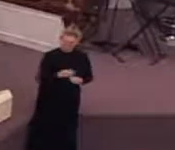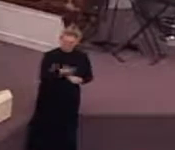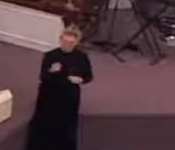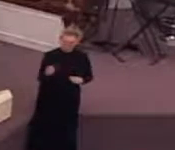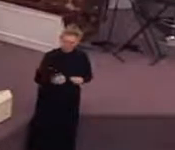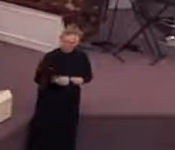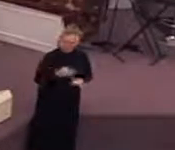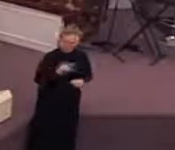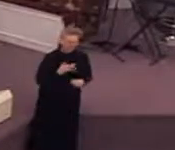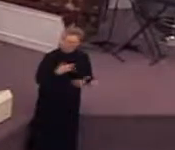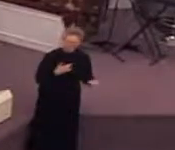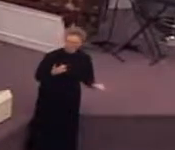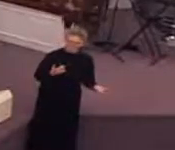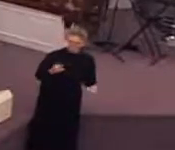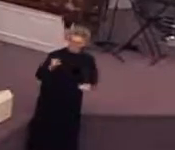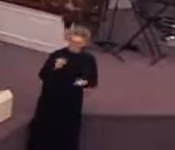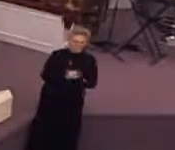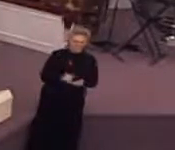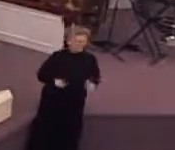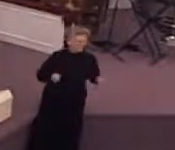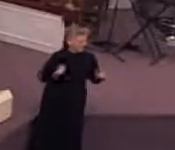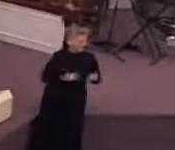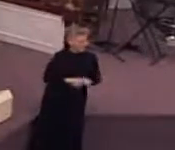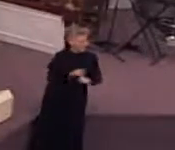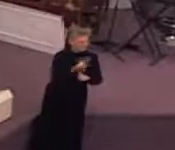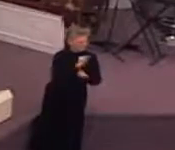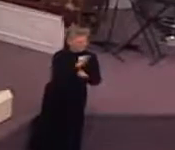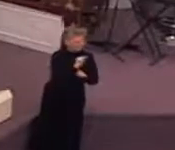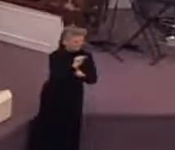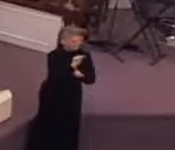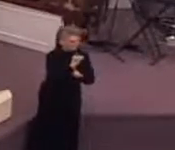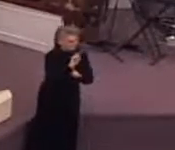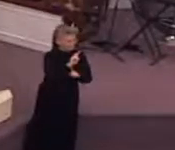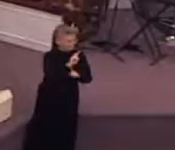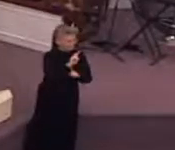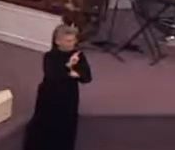I kind of got the feeling that's what happened in Nineveh.